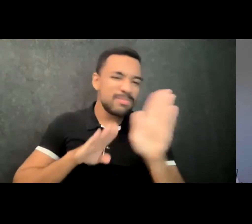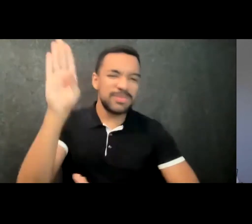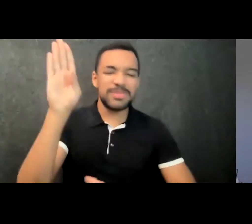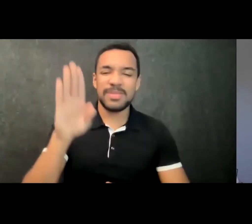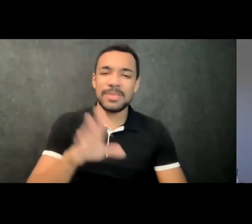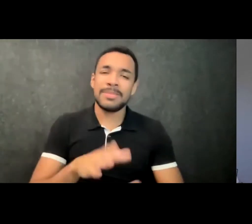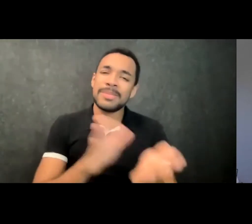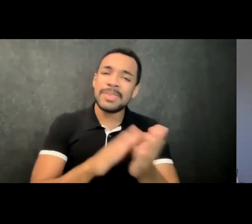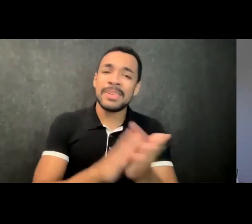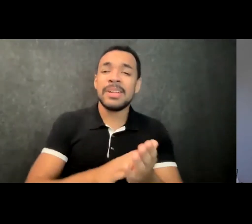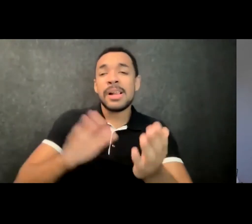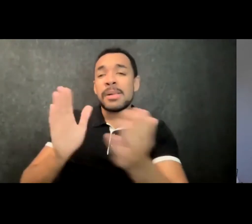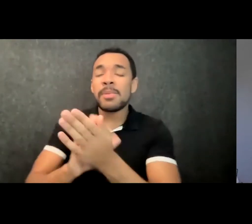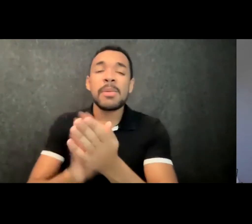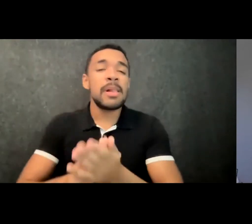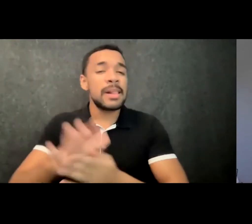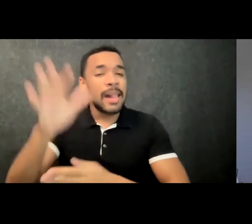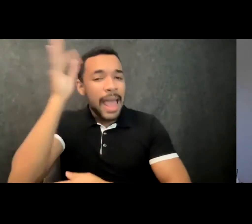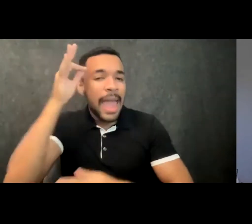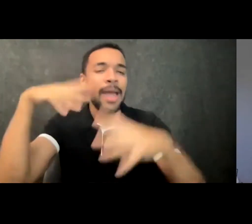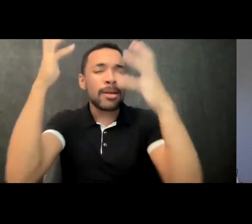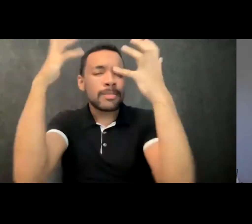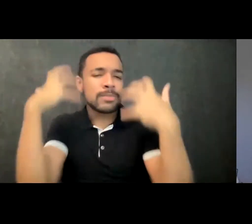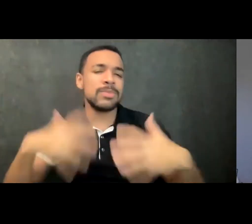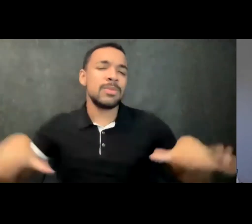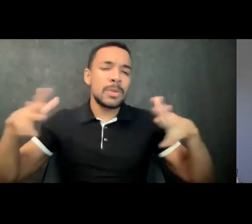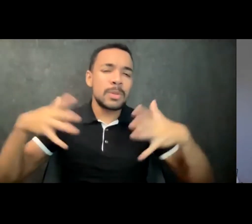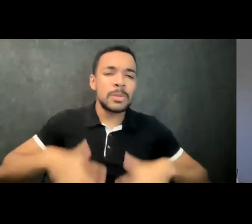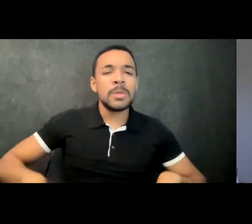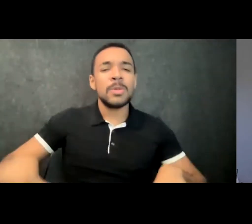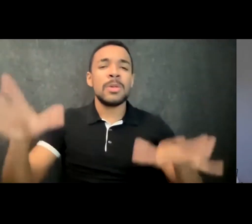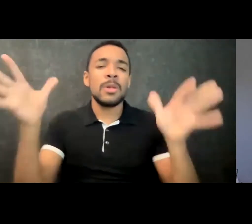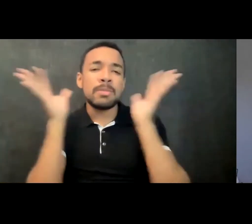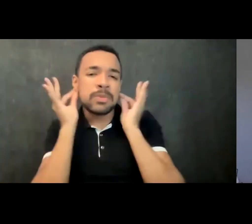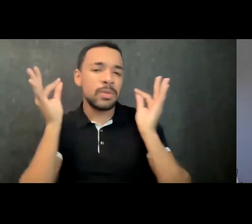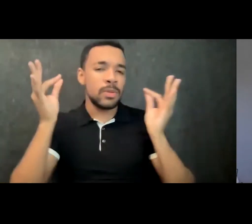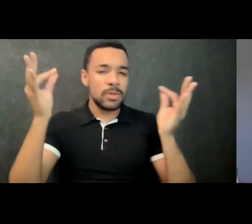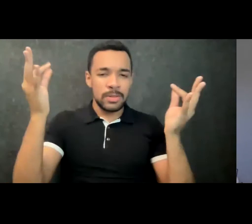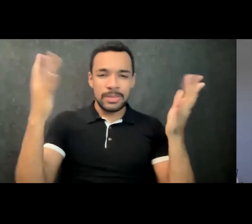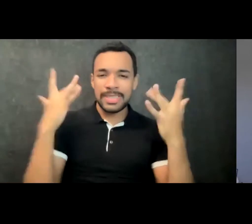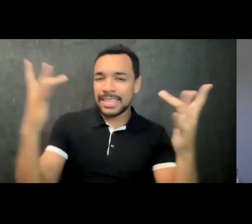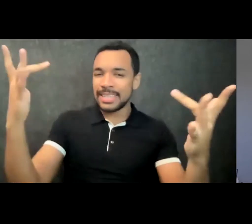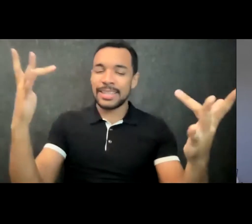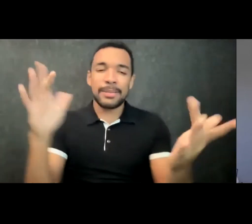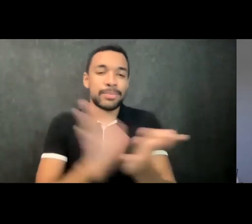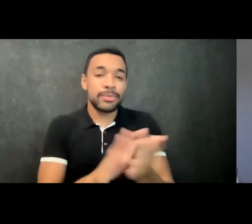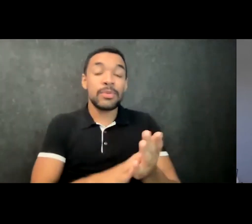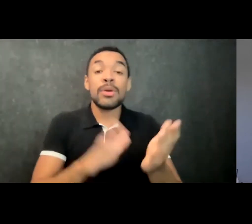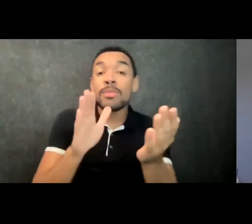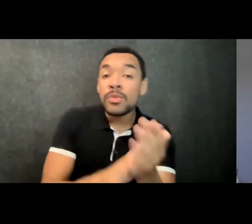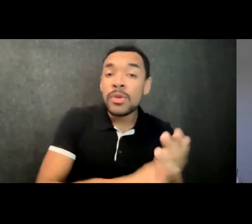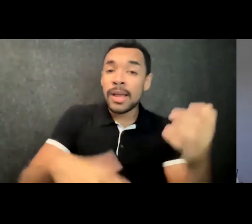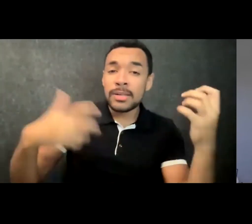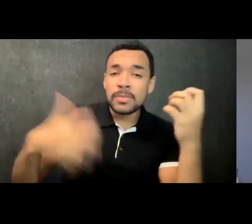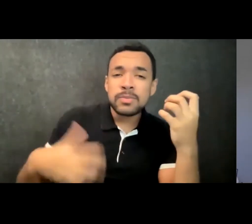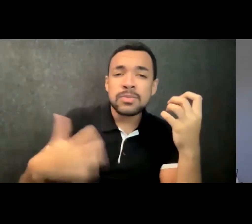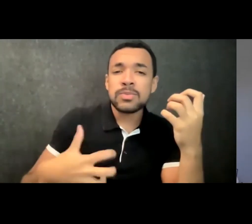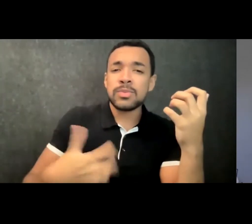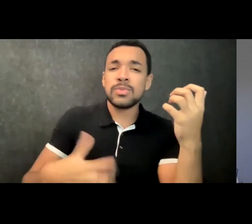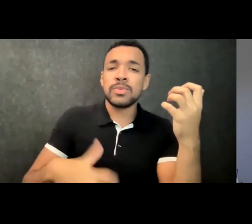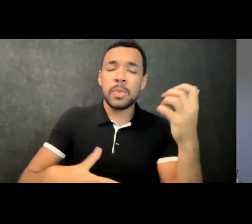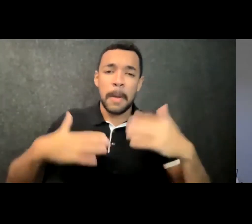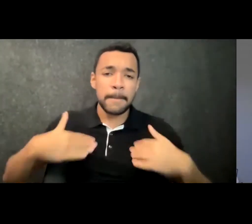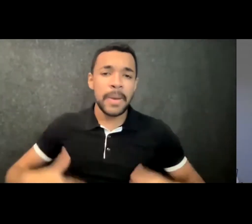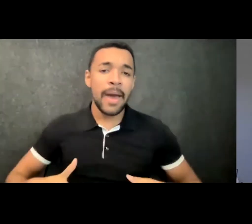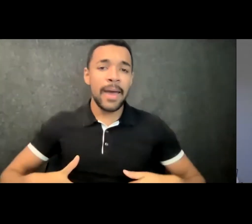hair, sundresses, and golden wing ear cuffs. Praise be to guitars and bodies after